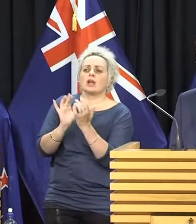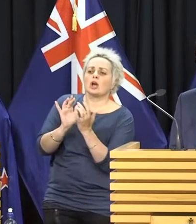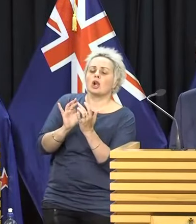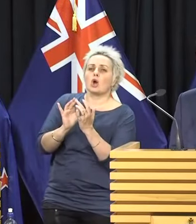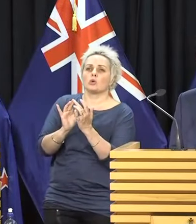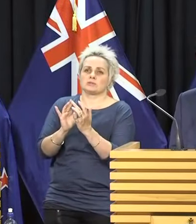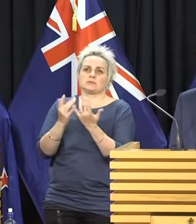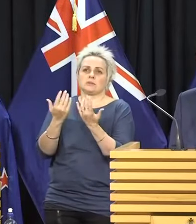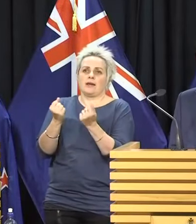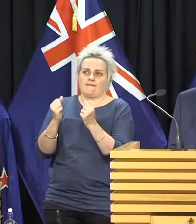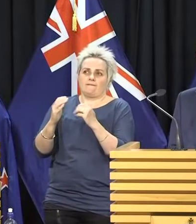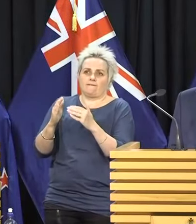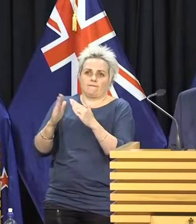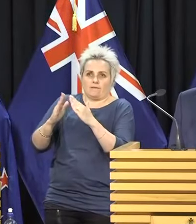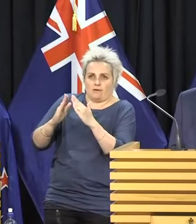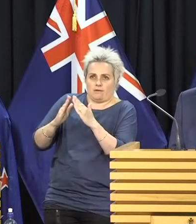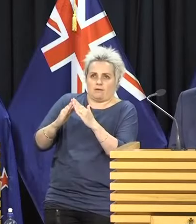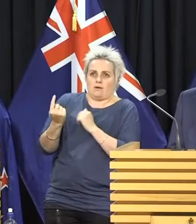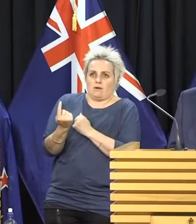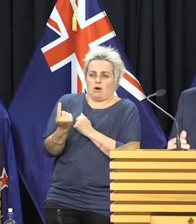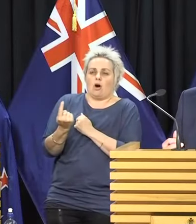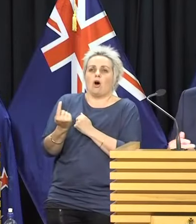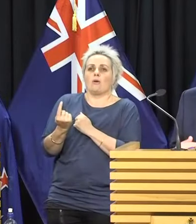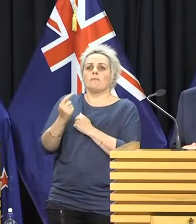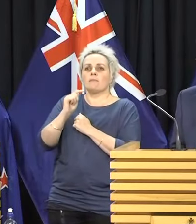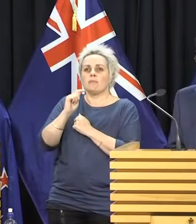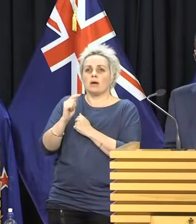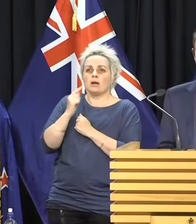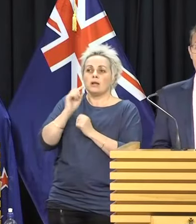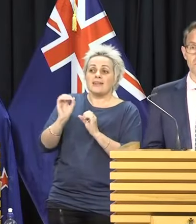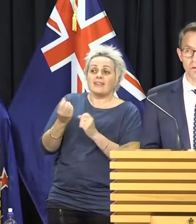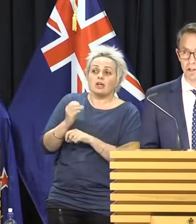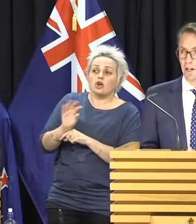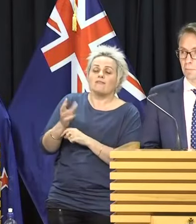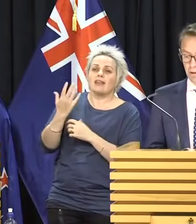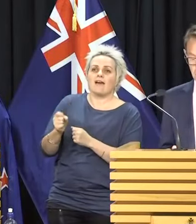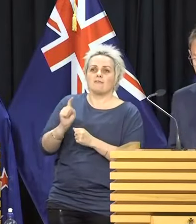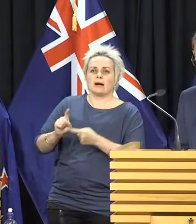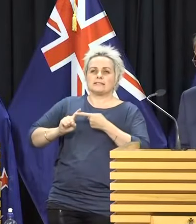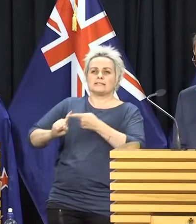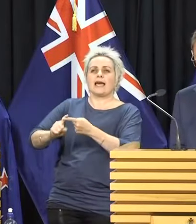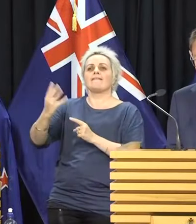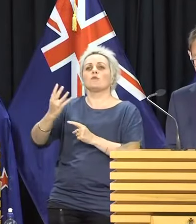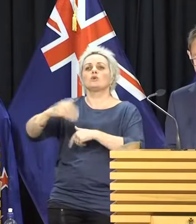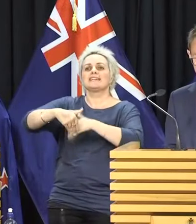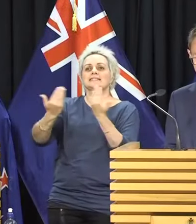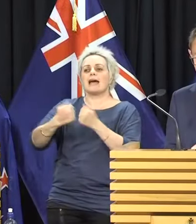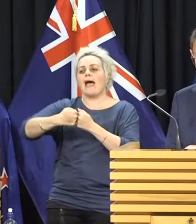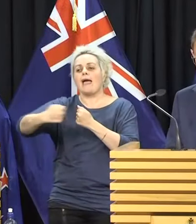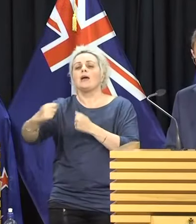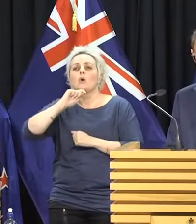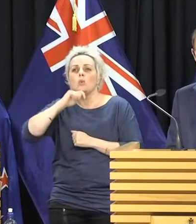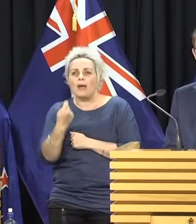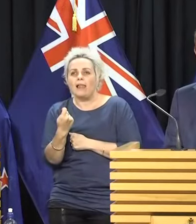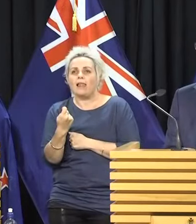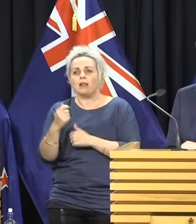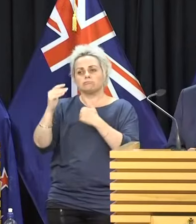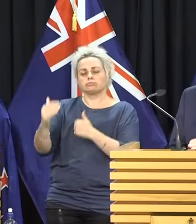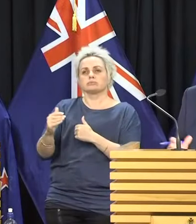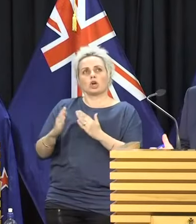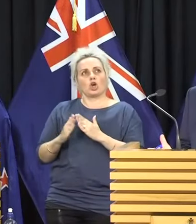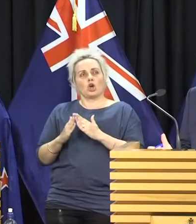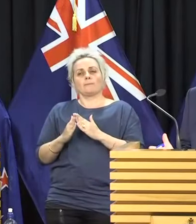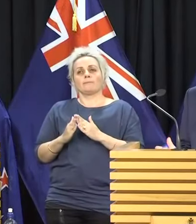tested and returned negative results. They will be remaining in isolation for the full 14-day period and retested as part of that. All